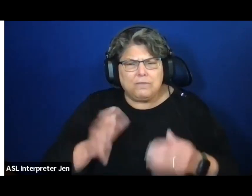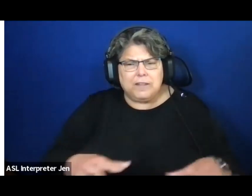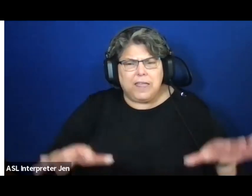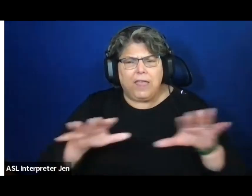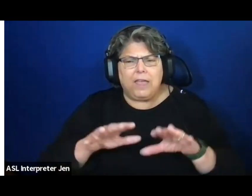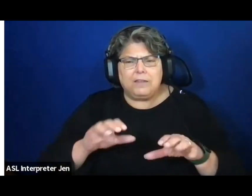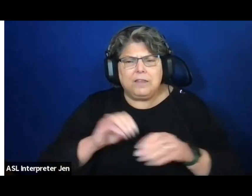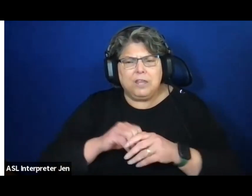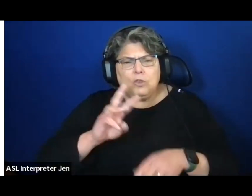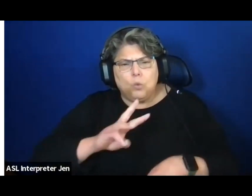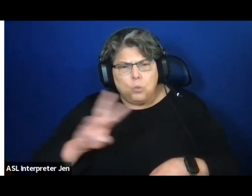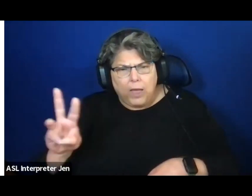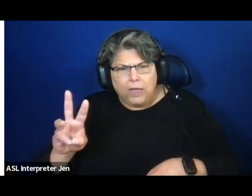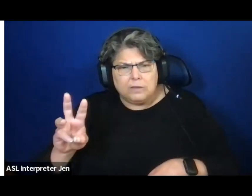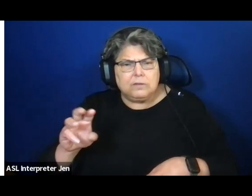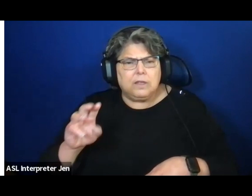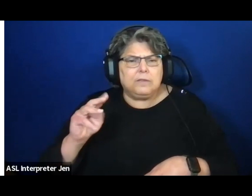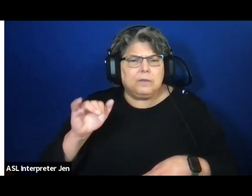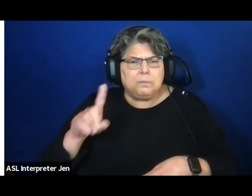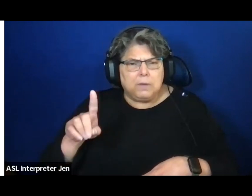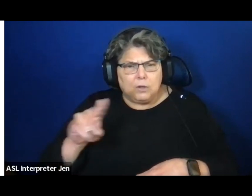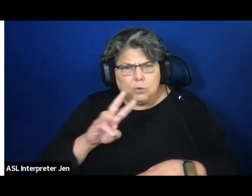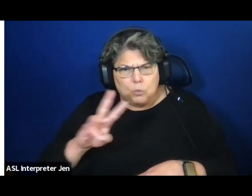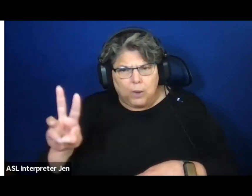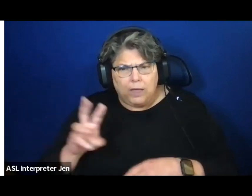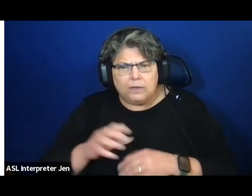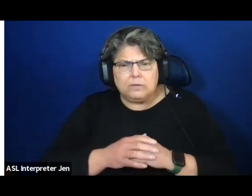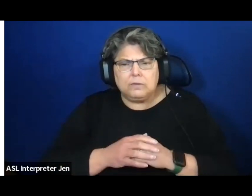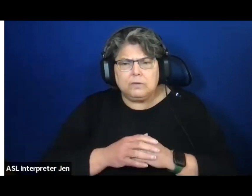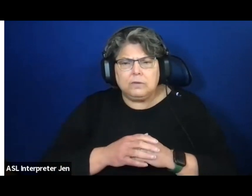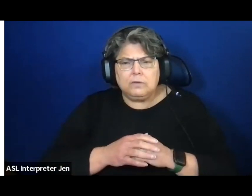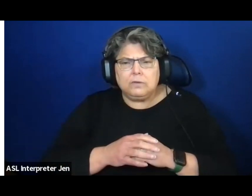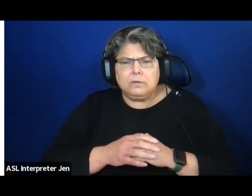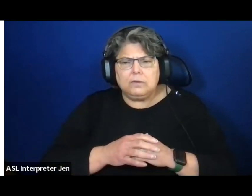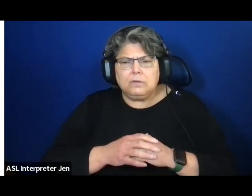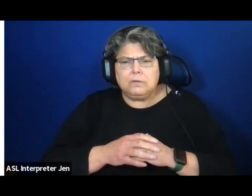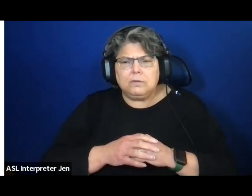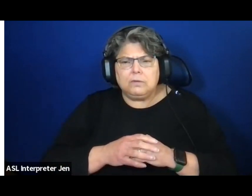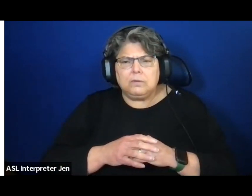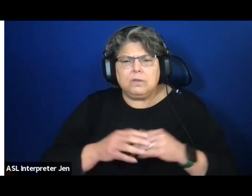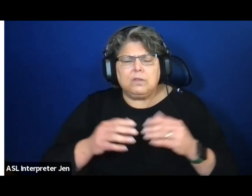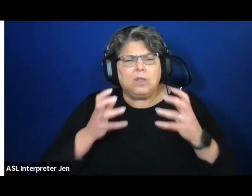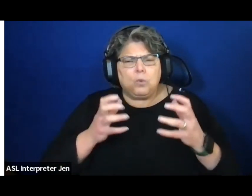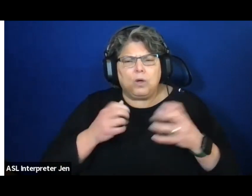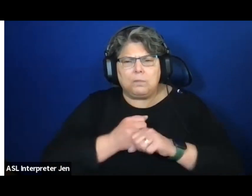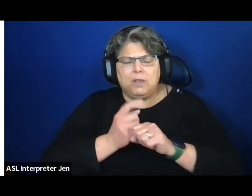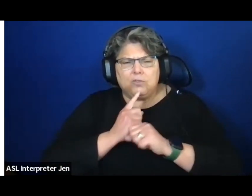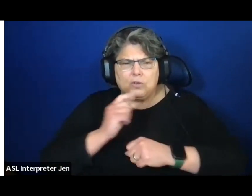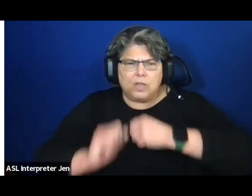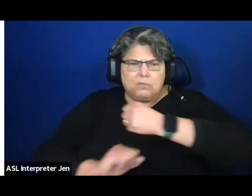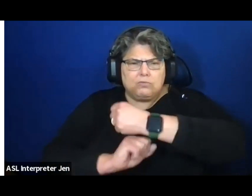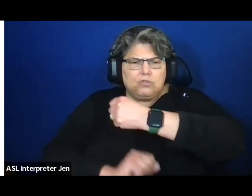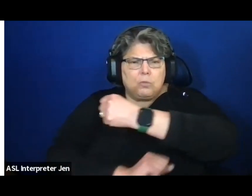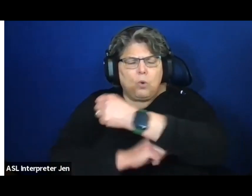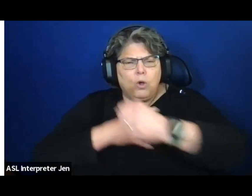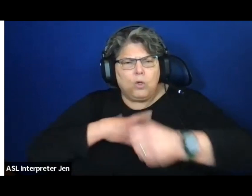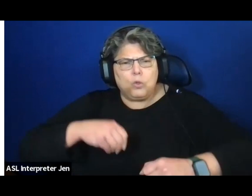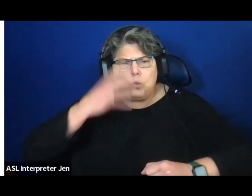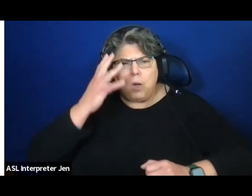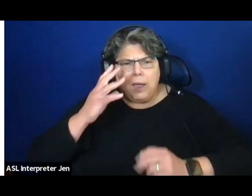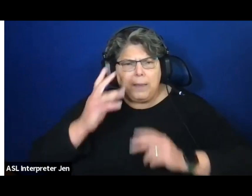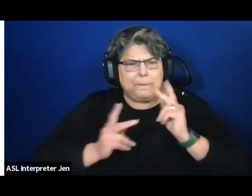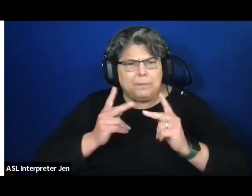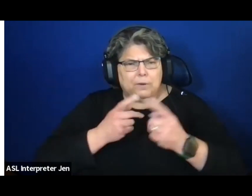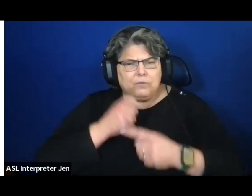the West and the Midwest, which meant that it was willing to undergird its white peasants from Europe with an economic